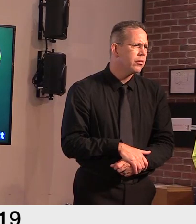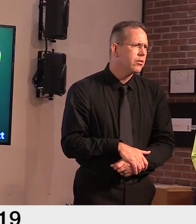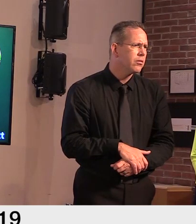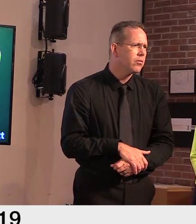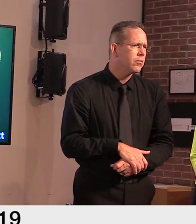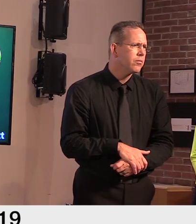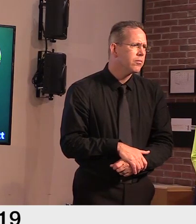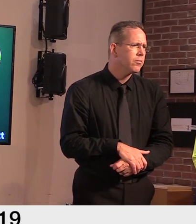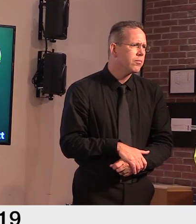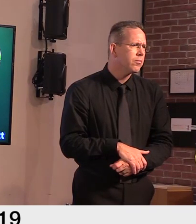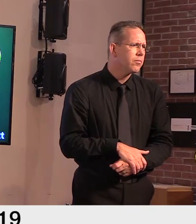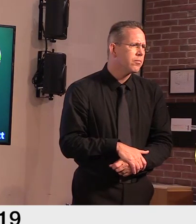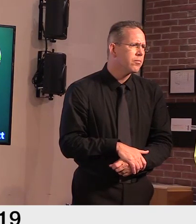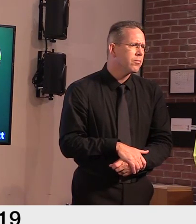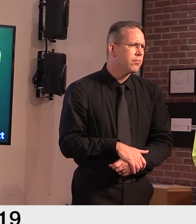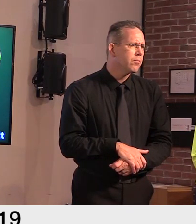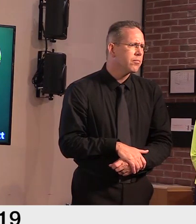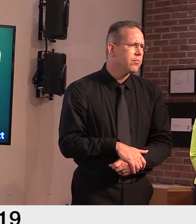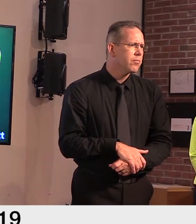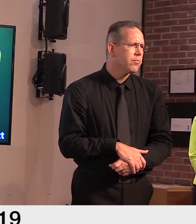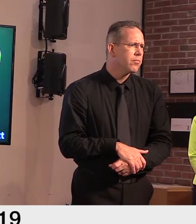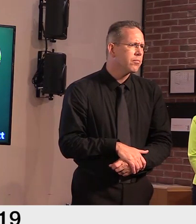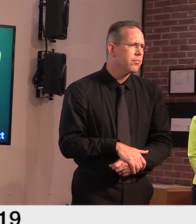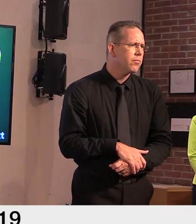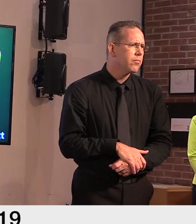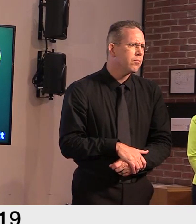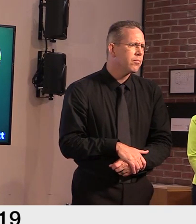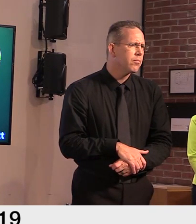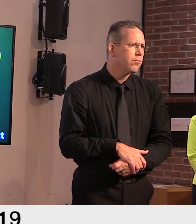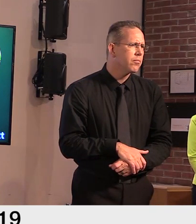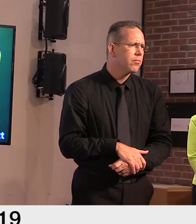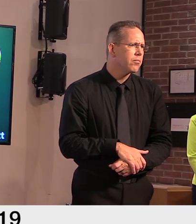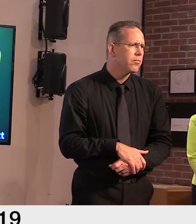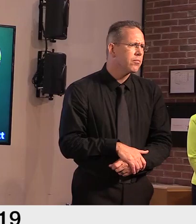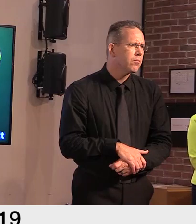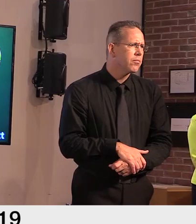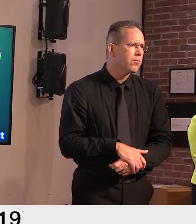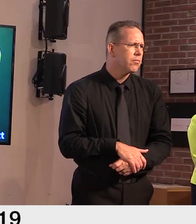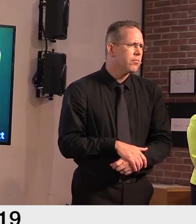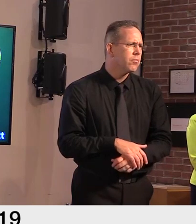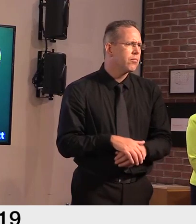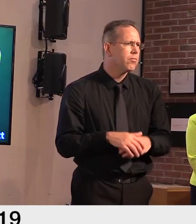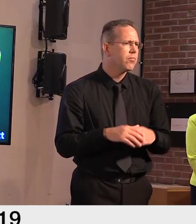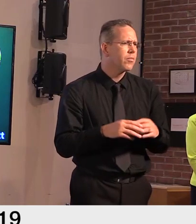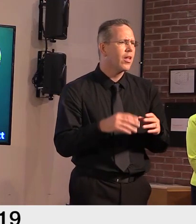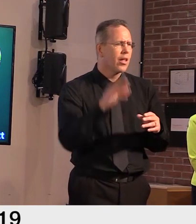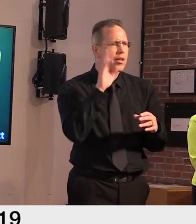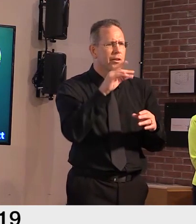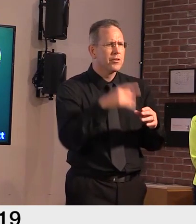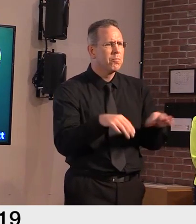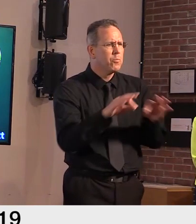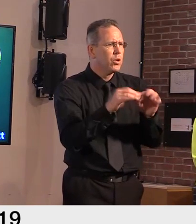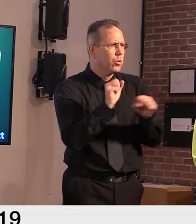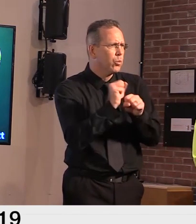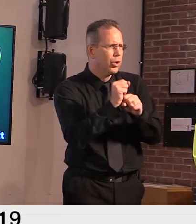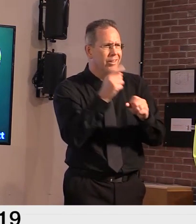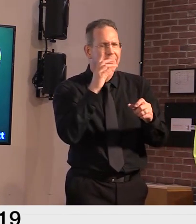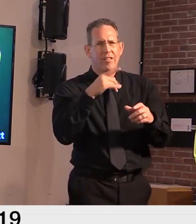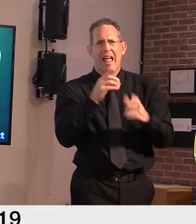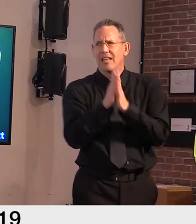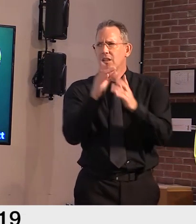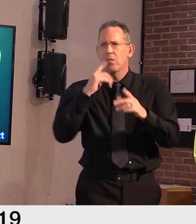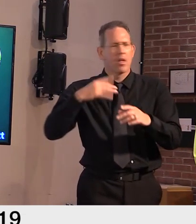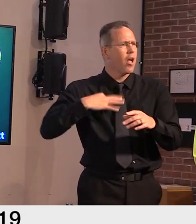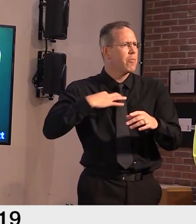about taste rather than substance. Have you considered extending the application period on that? Well, we were concerned at first that it